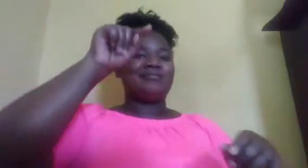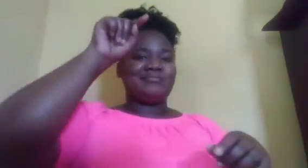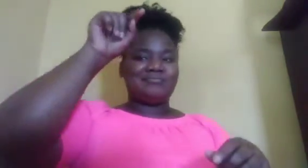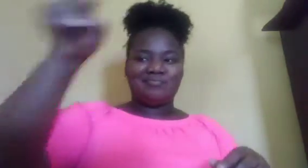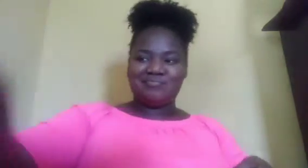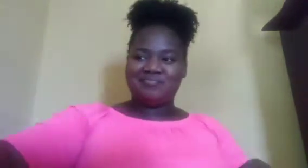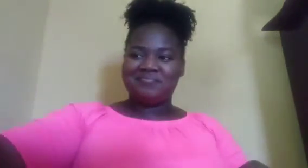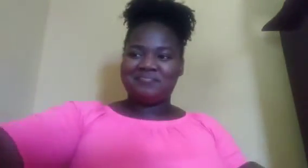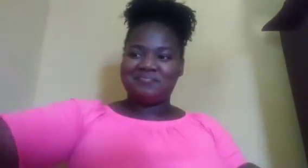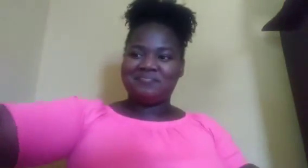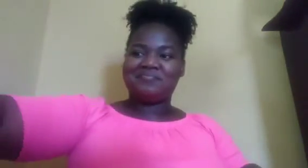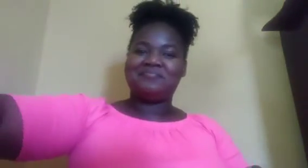Because